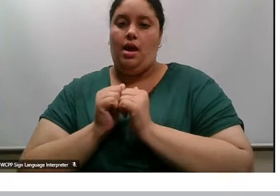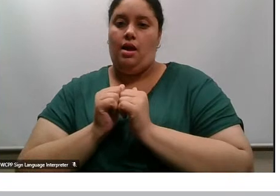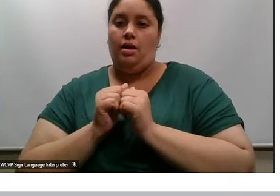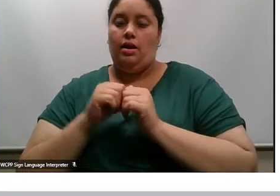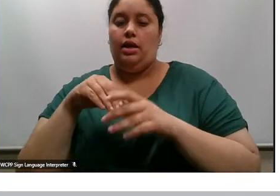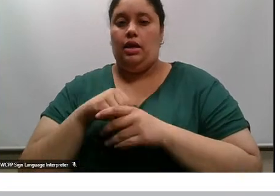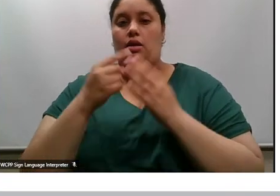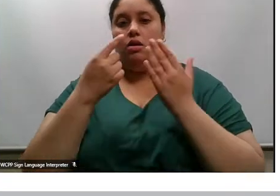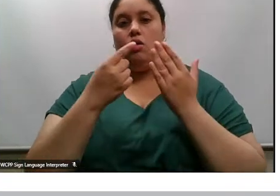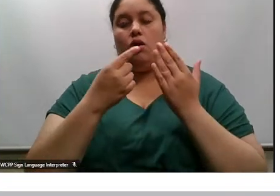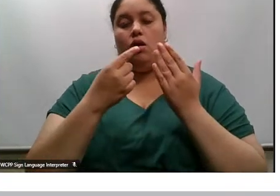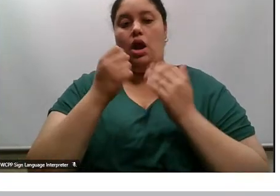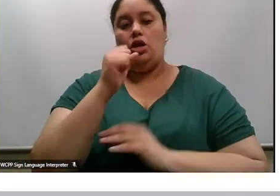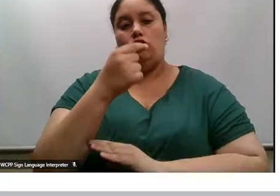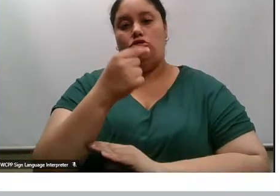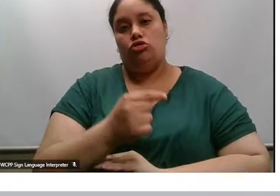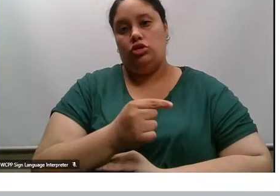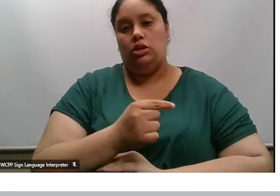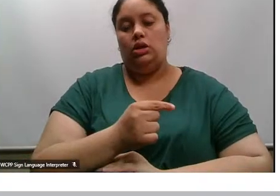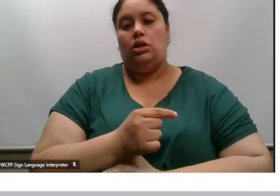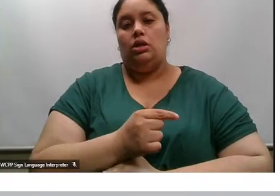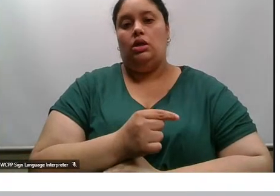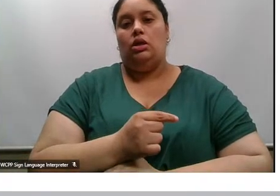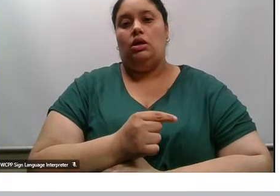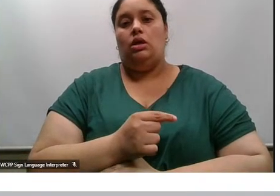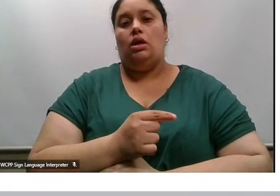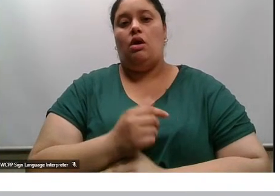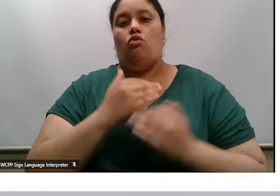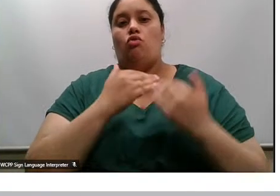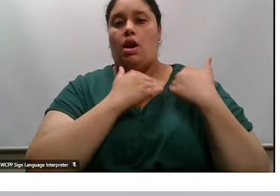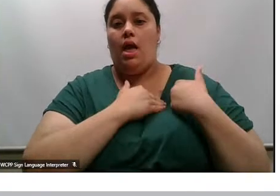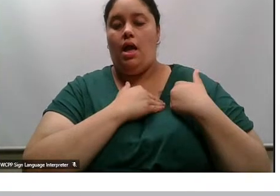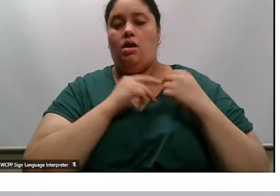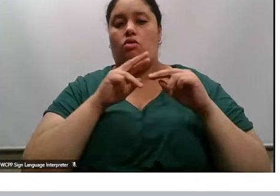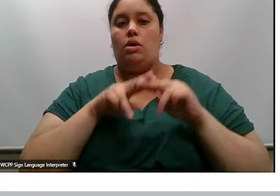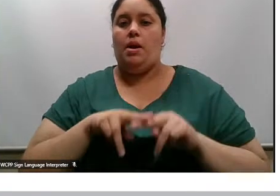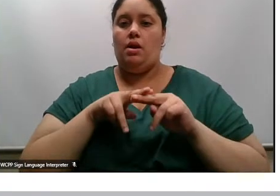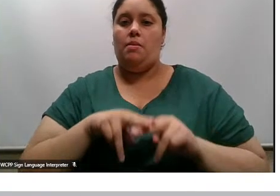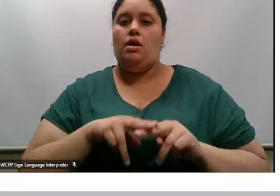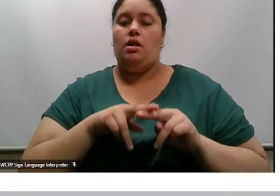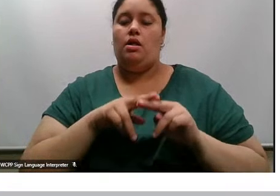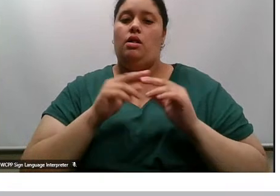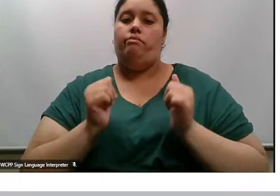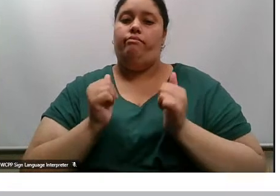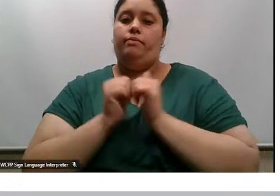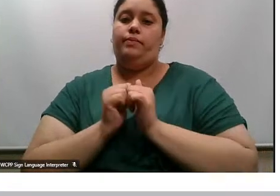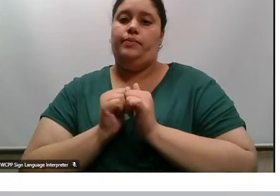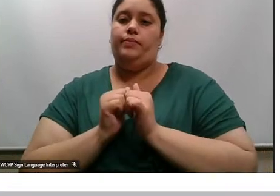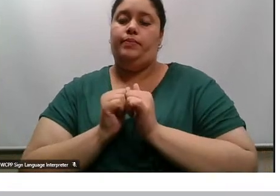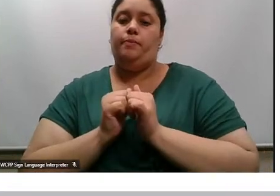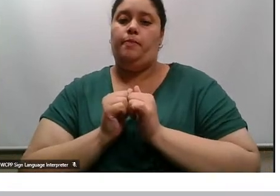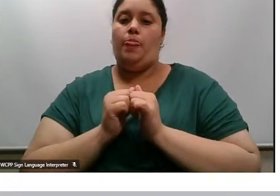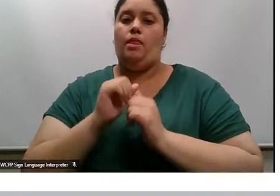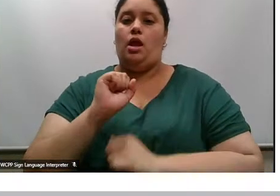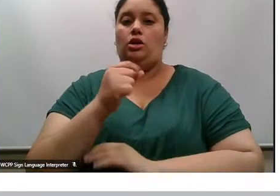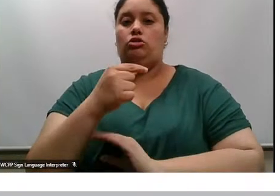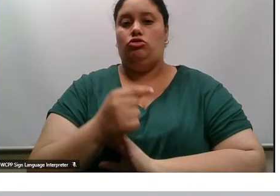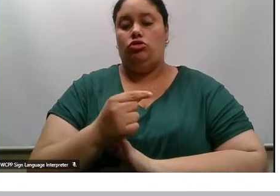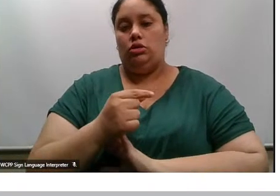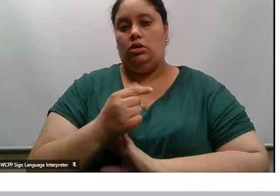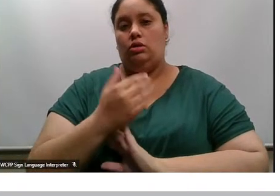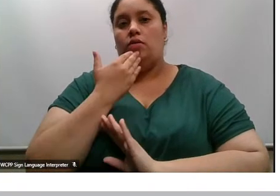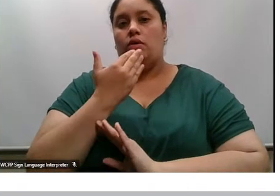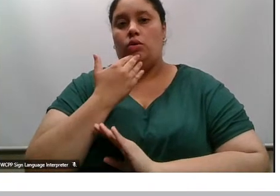Auditor General, our reliable allies in the accountability ecosystem, the Auditor General. Thank